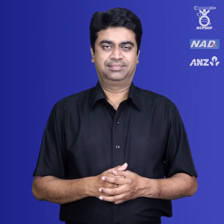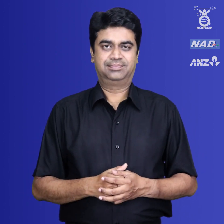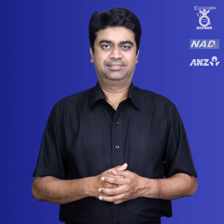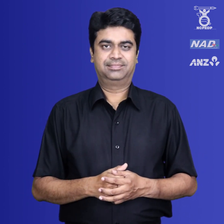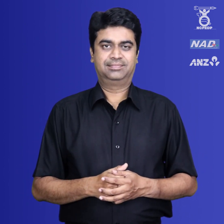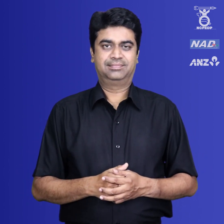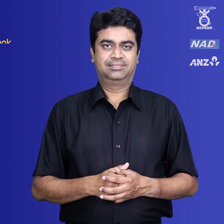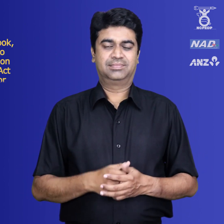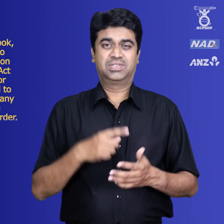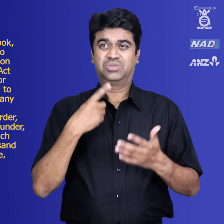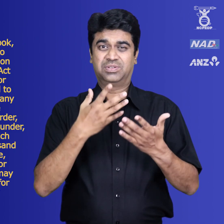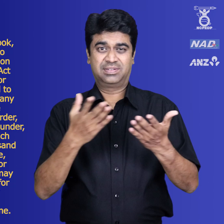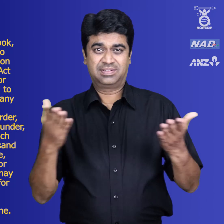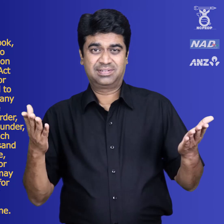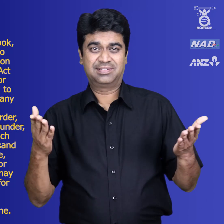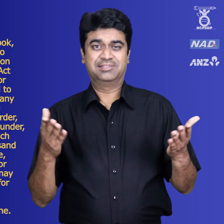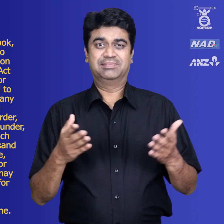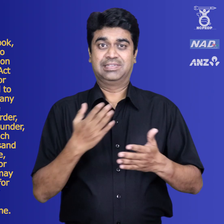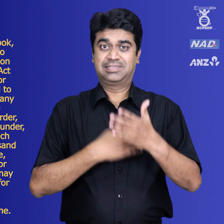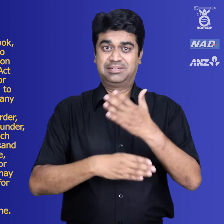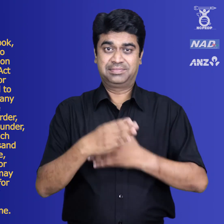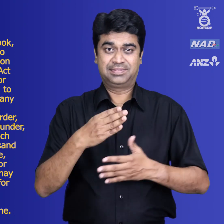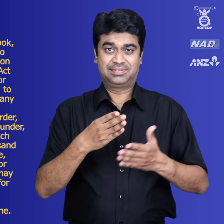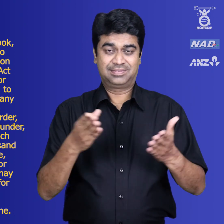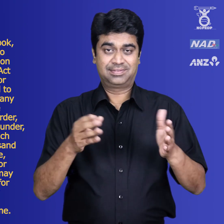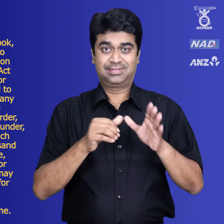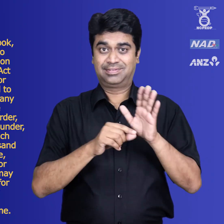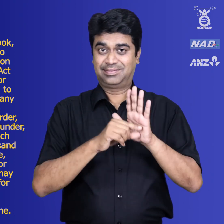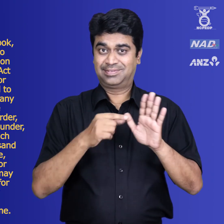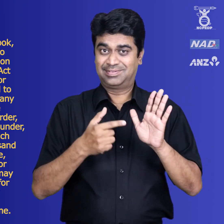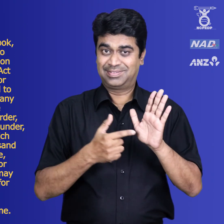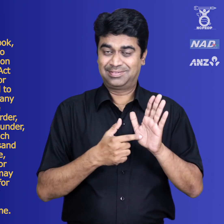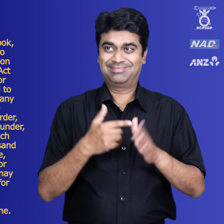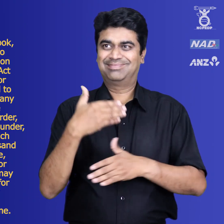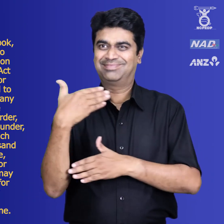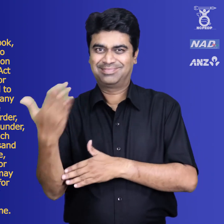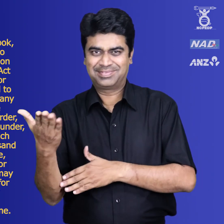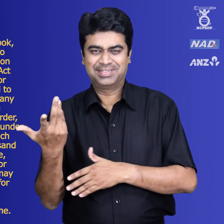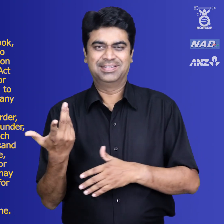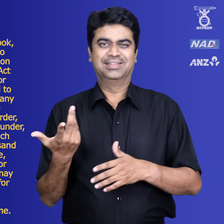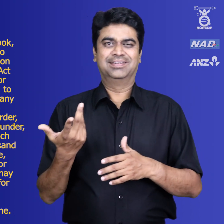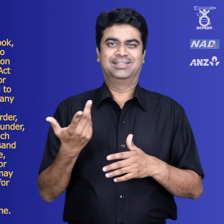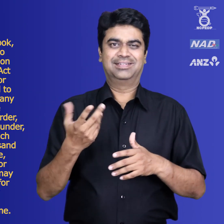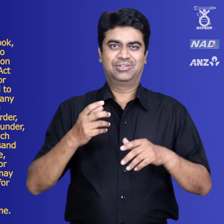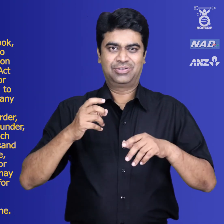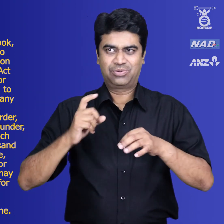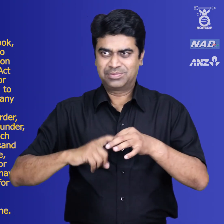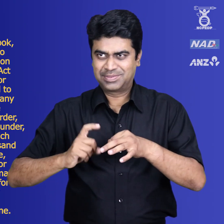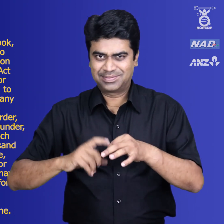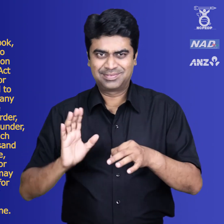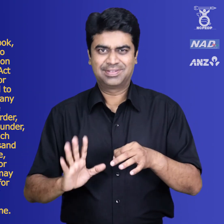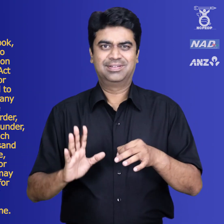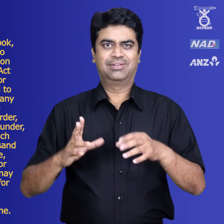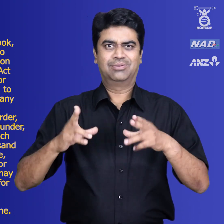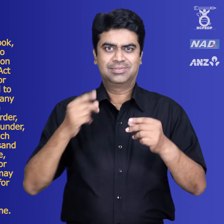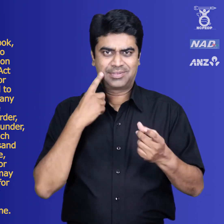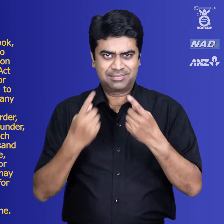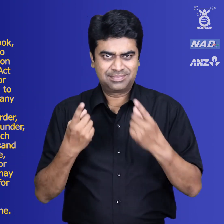Whoever fails to produce any book, account, or other documents or to furnish any statement, information, or particulars which under this Act or